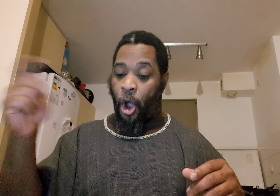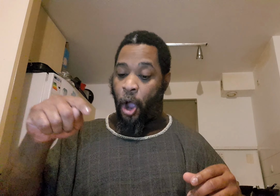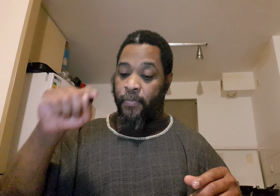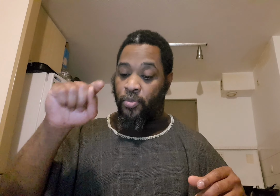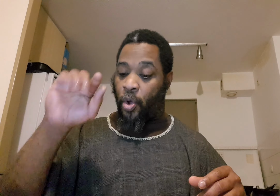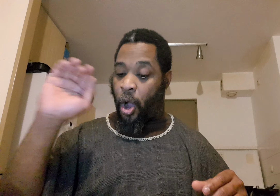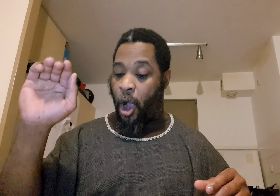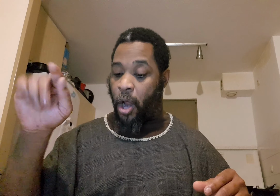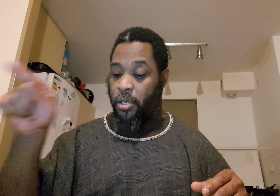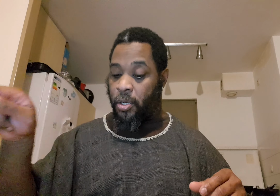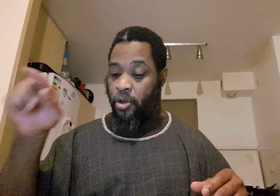come to call the